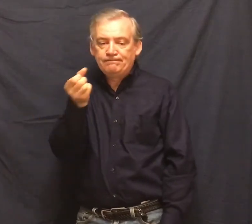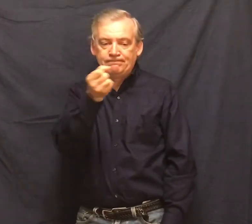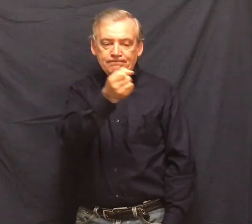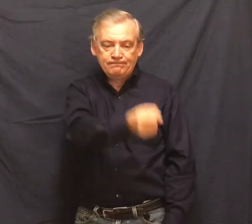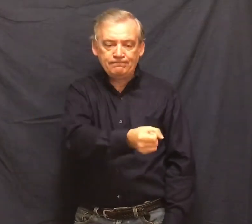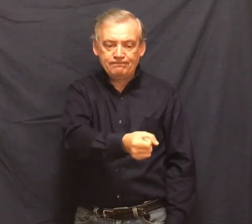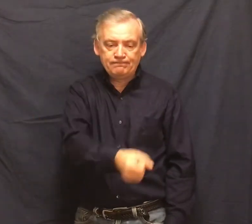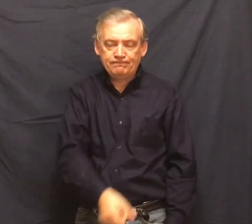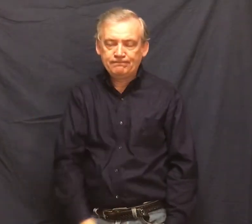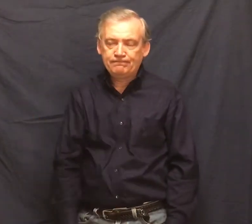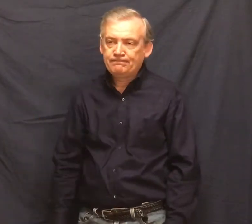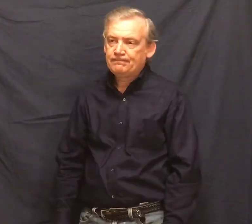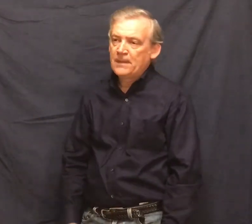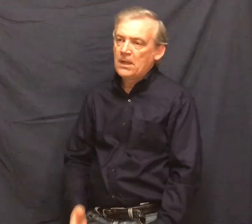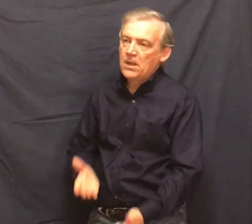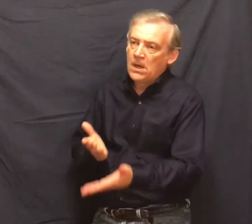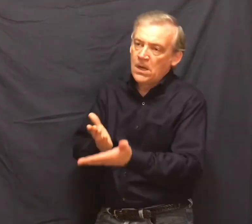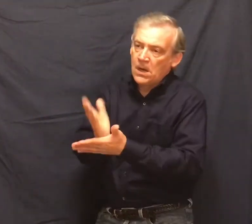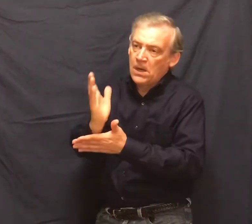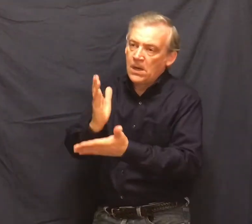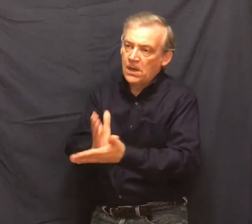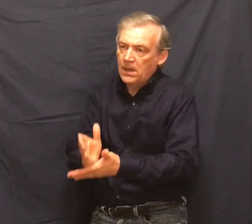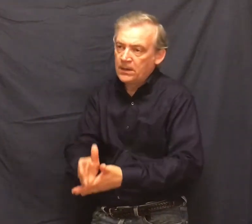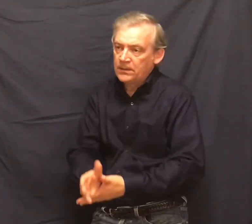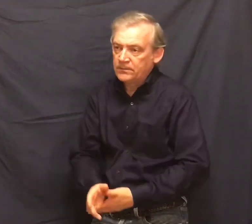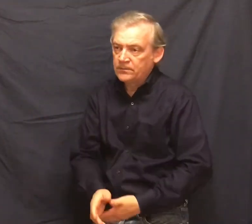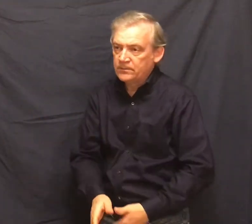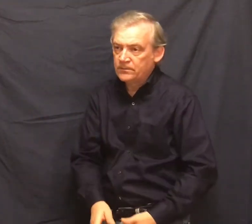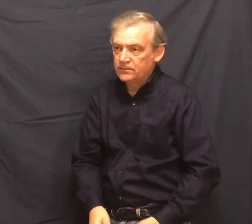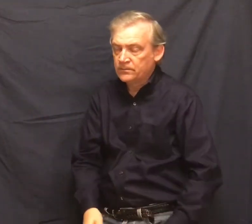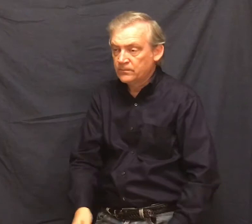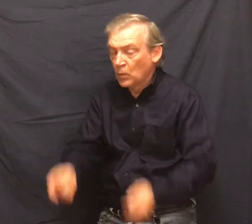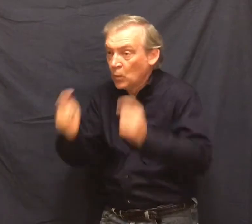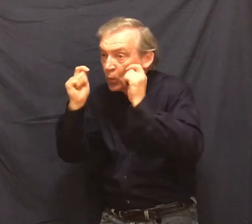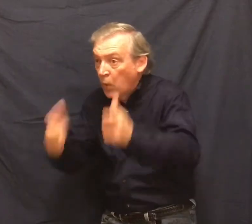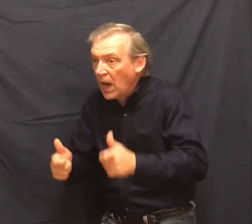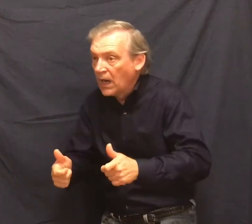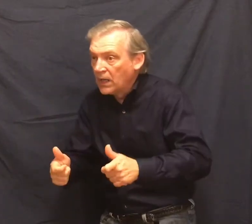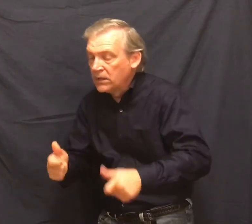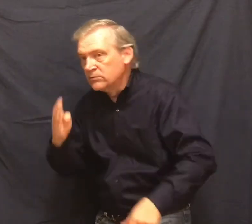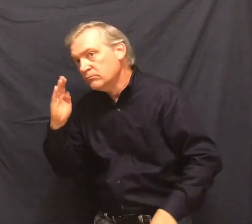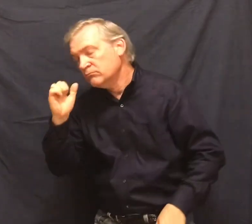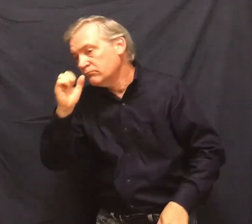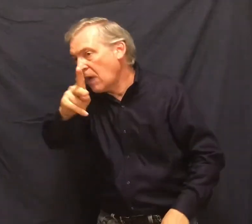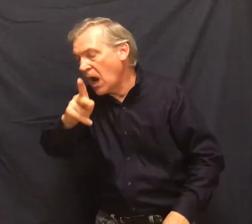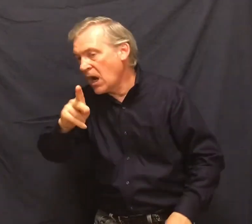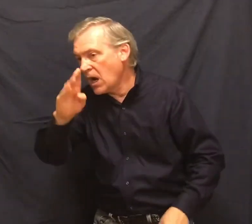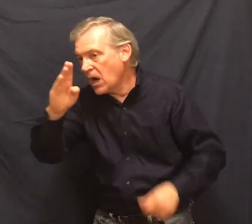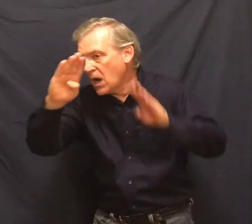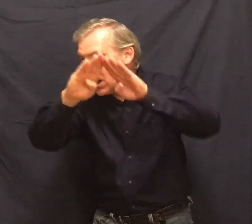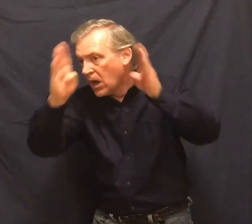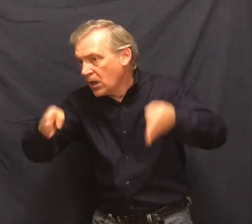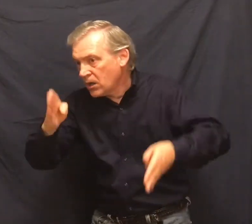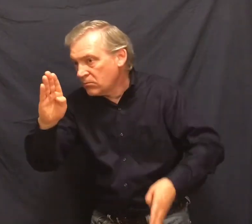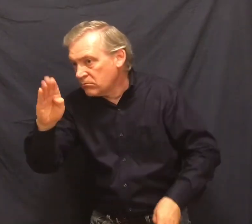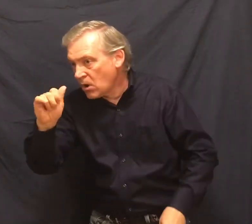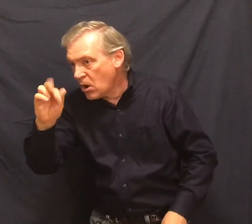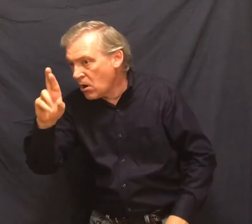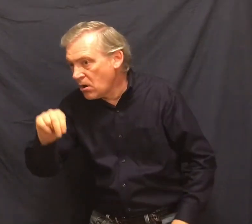"All right. You get him back there quick and don't you take him out no more. You'll kill him the first thing you know."